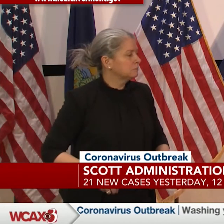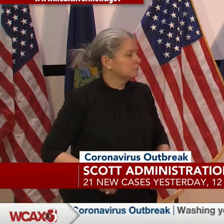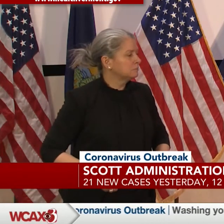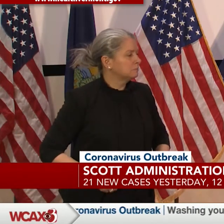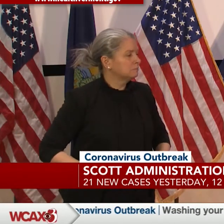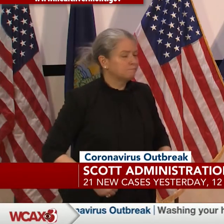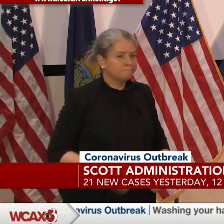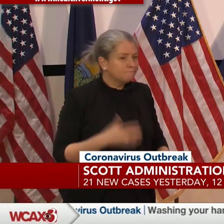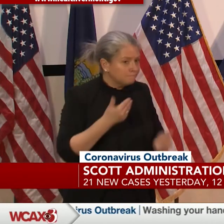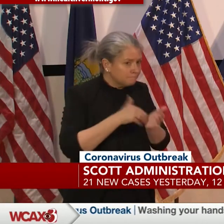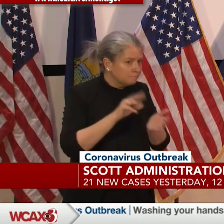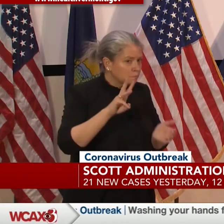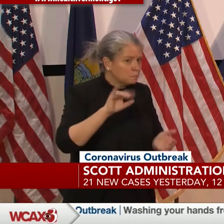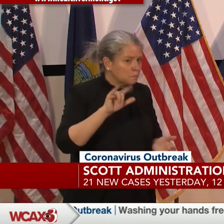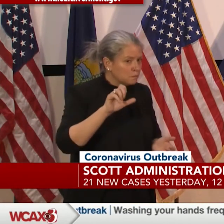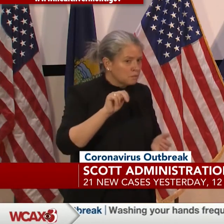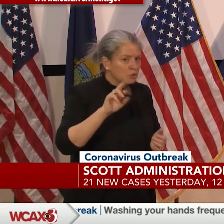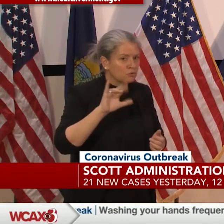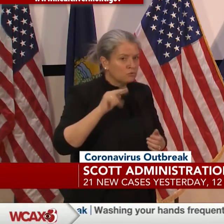Wilson Ring, AP.